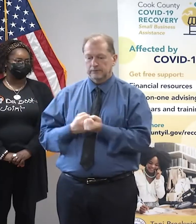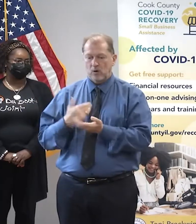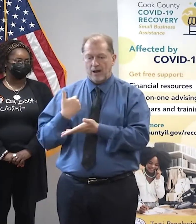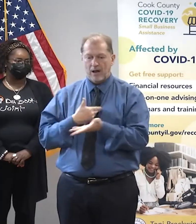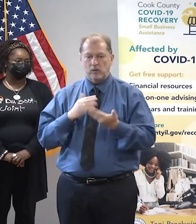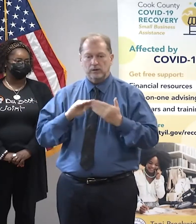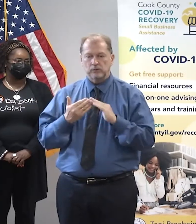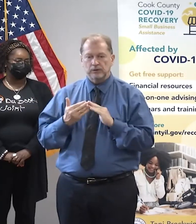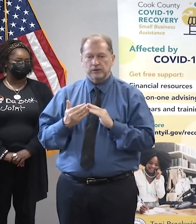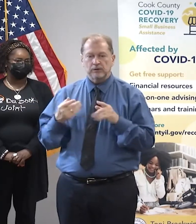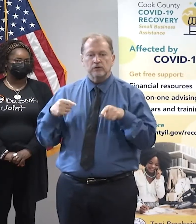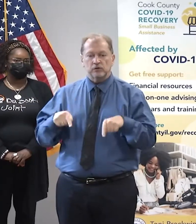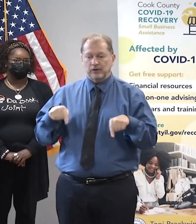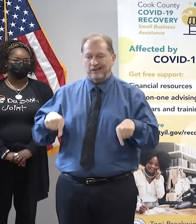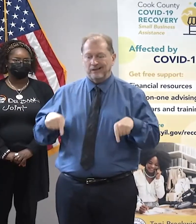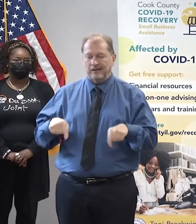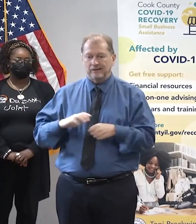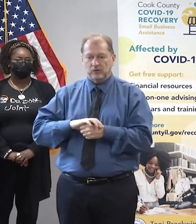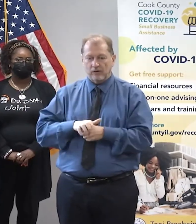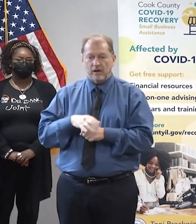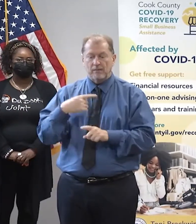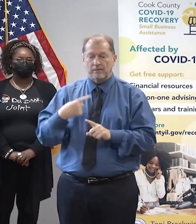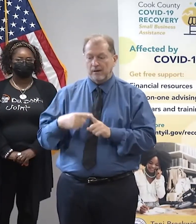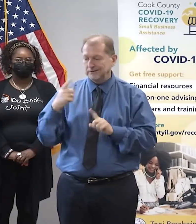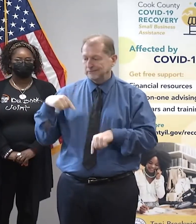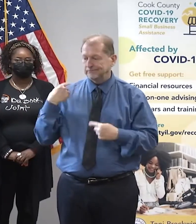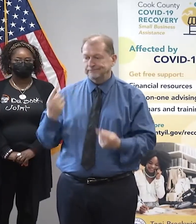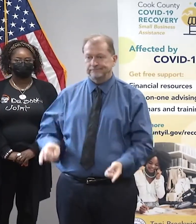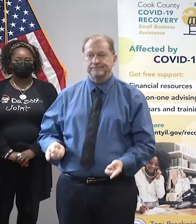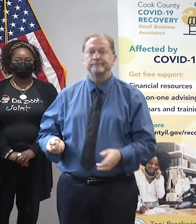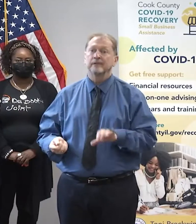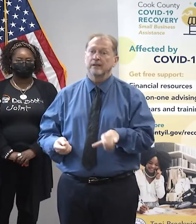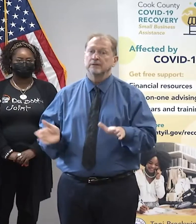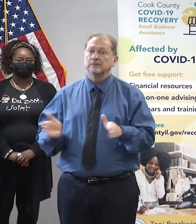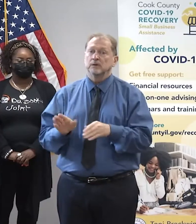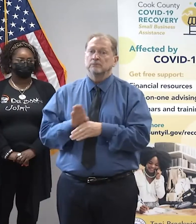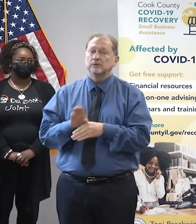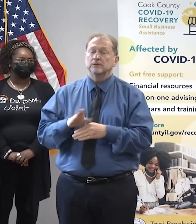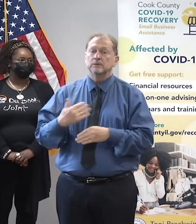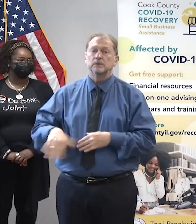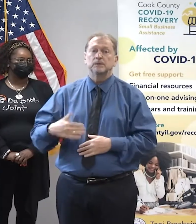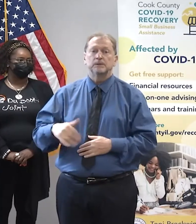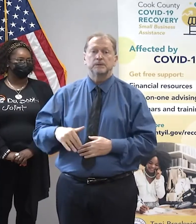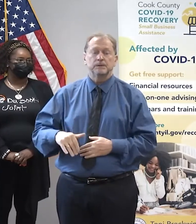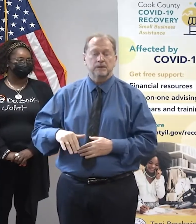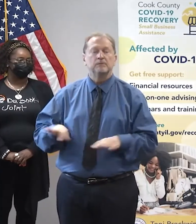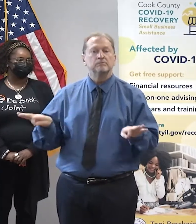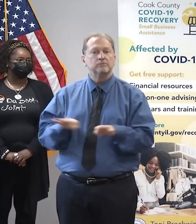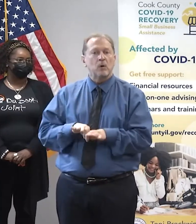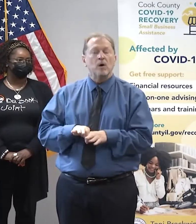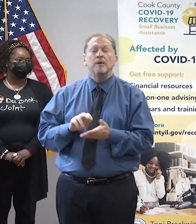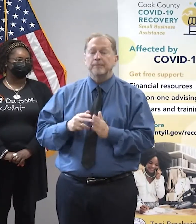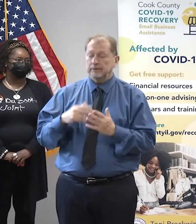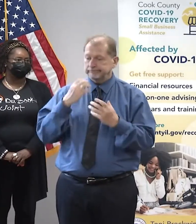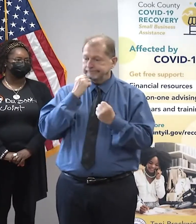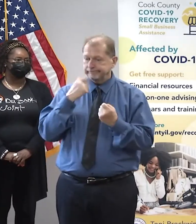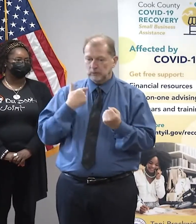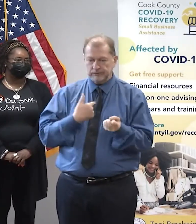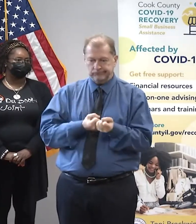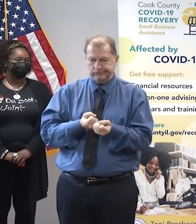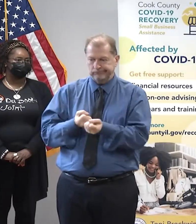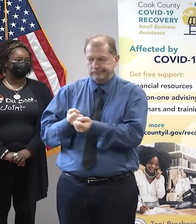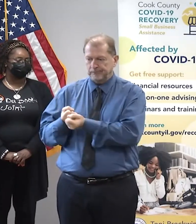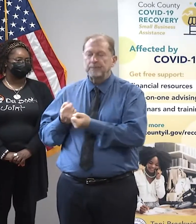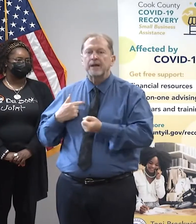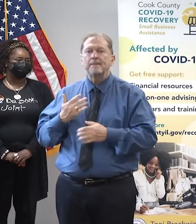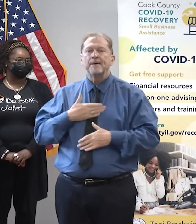this pandemic, but throughout existence, and it's critical that we're there for them. I'm very happy and pleased that